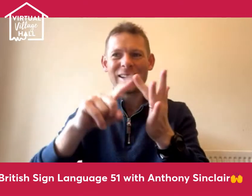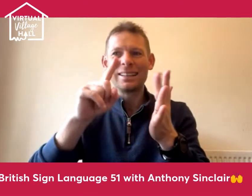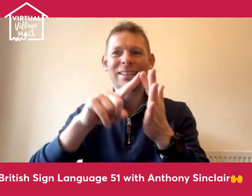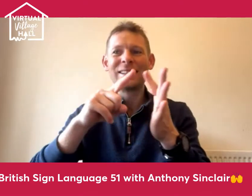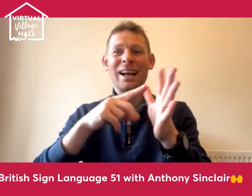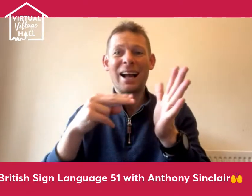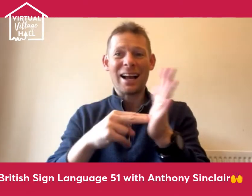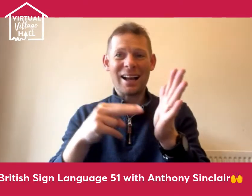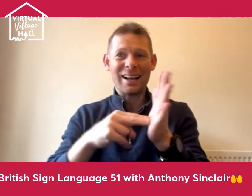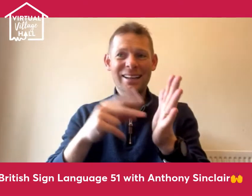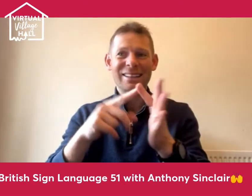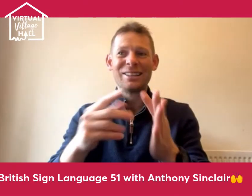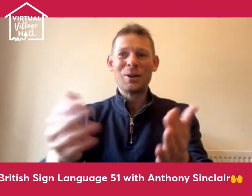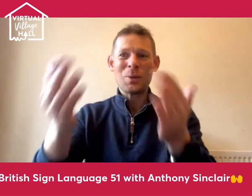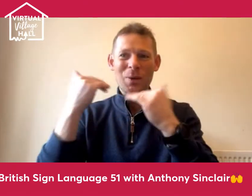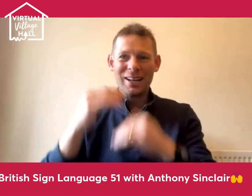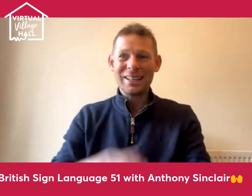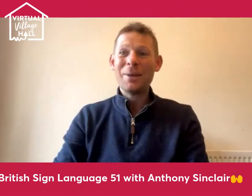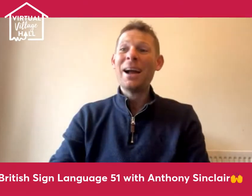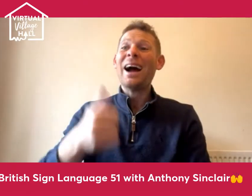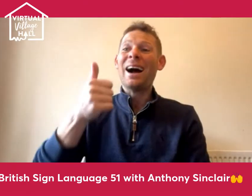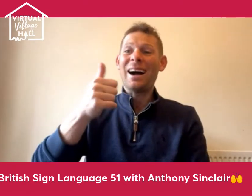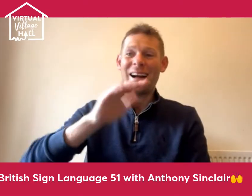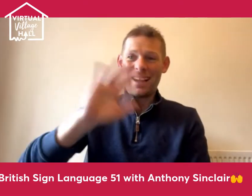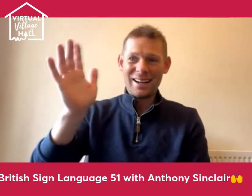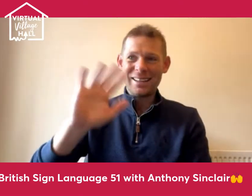And Kellyanne, lovely to have you as well.